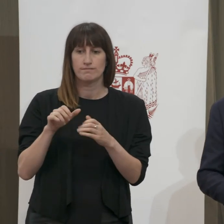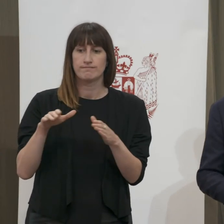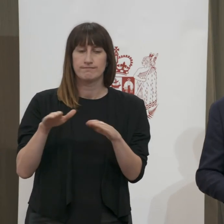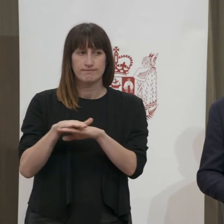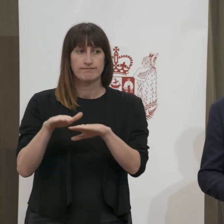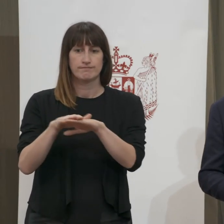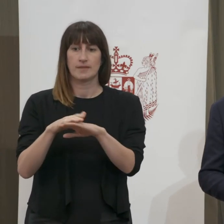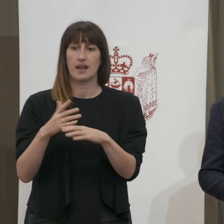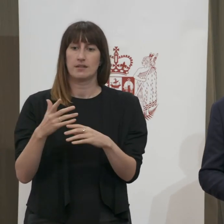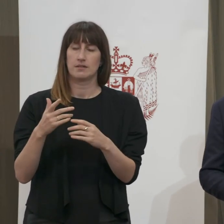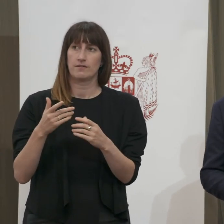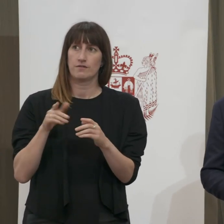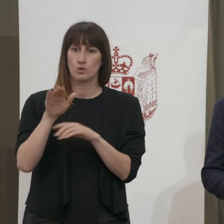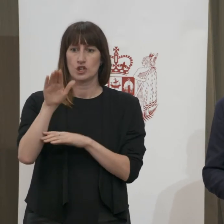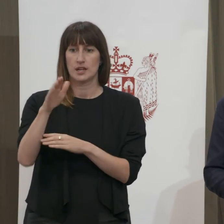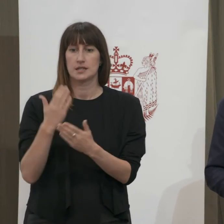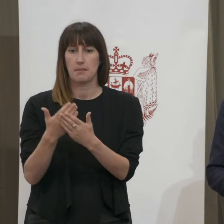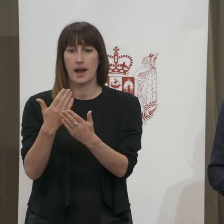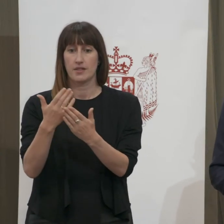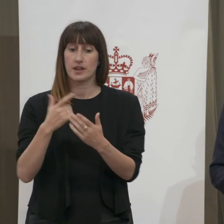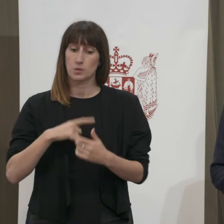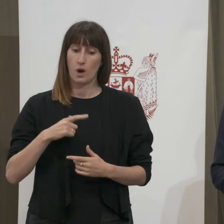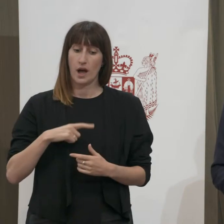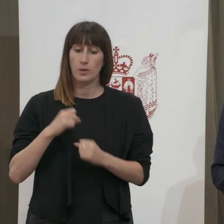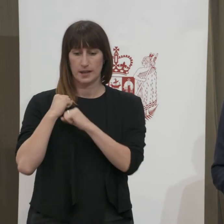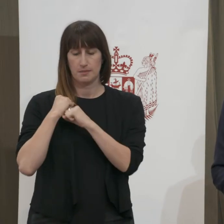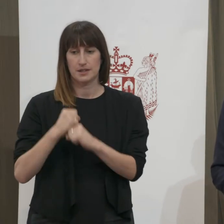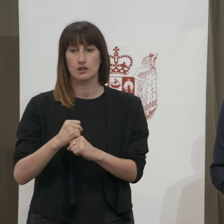It's why we are committed to creating a public